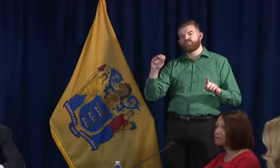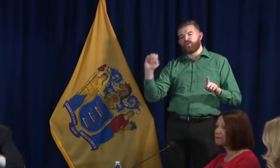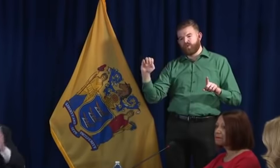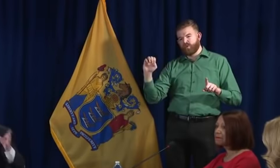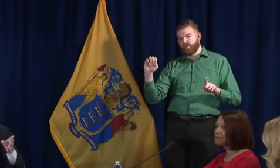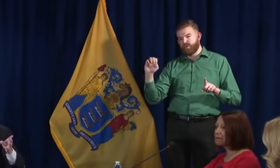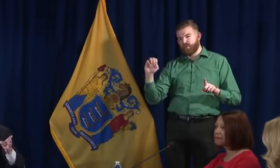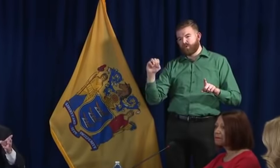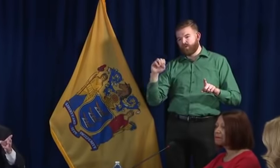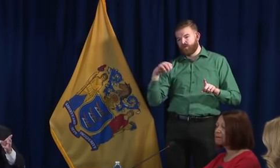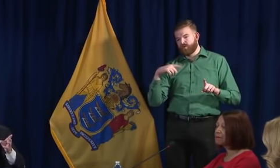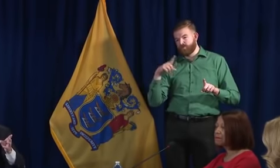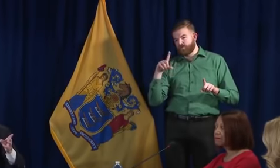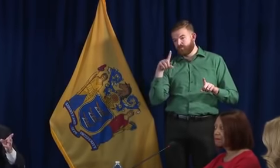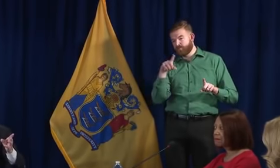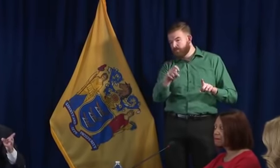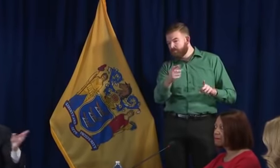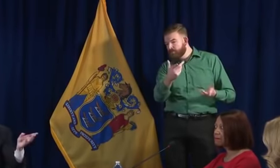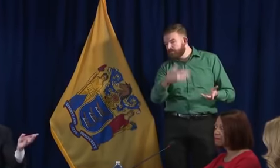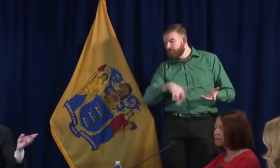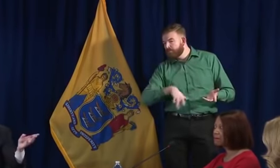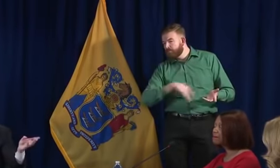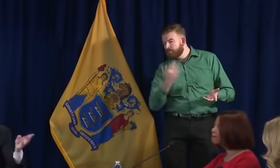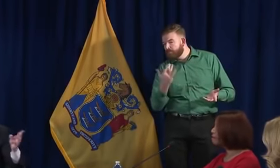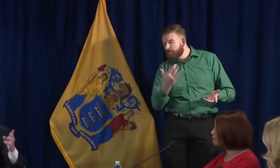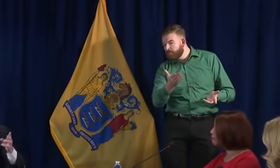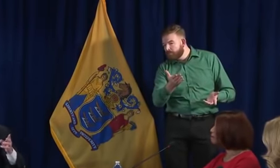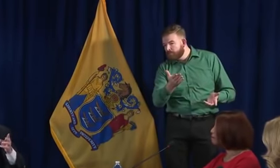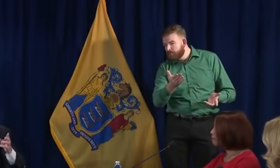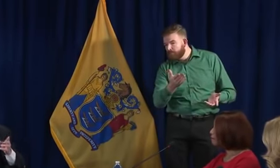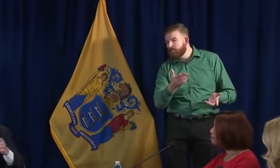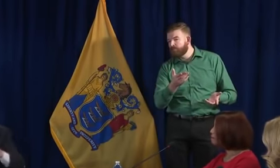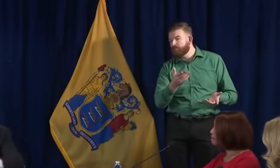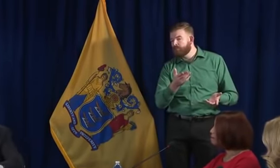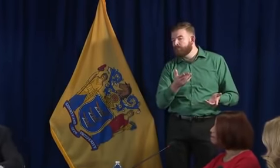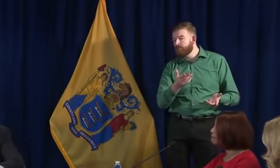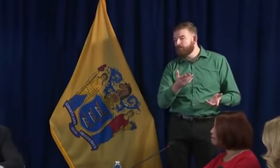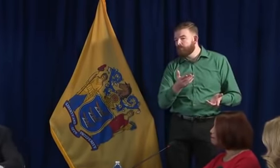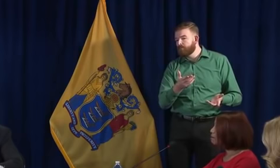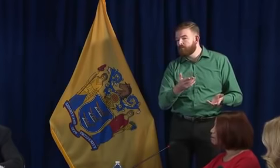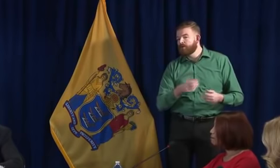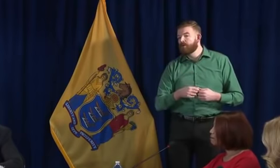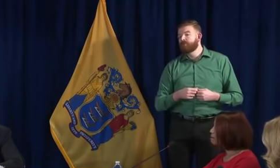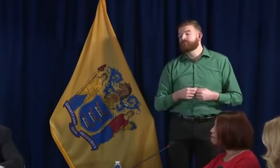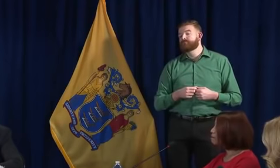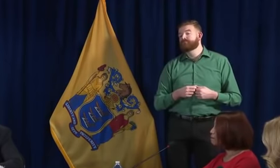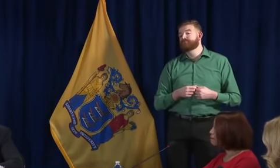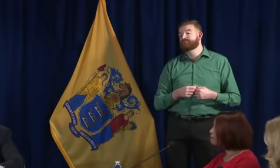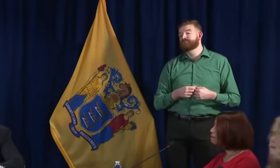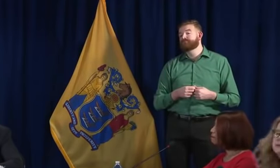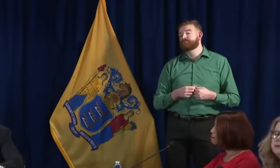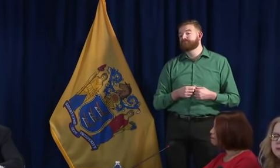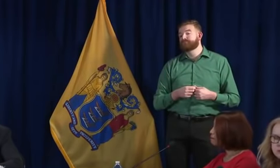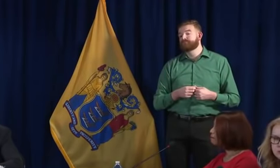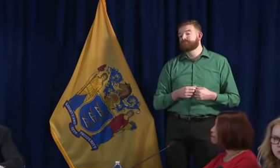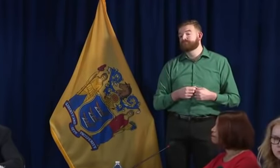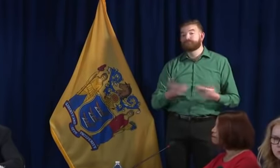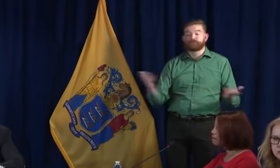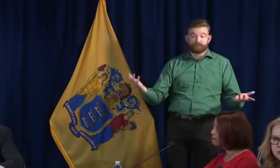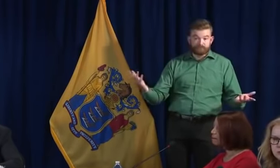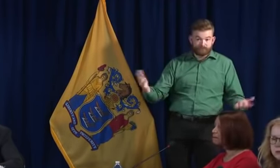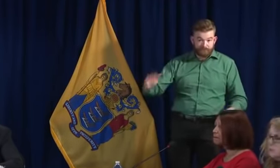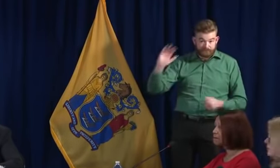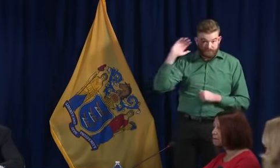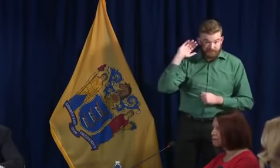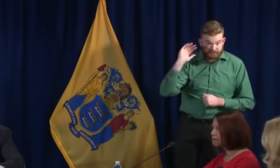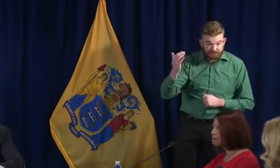well. We had a sidebar again an hour or two ago with Sheila and Pat and myself. I think we think things are good, but I